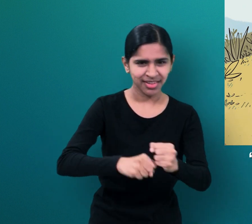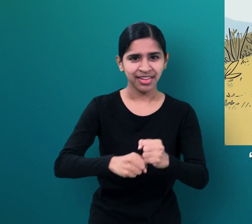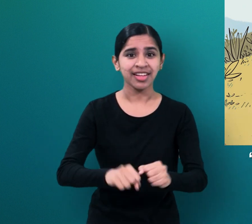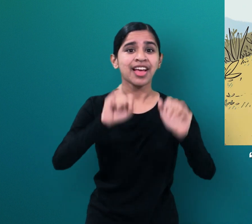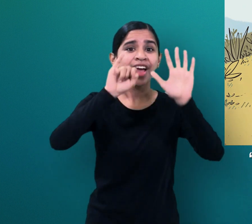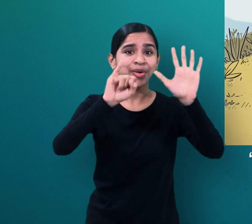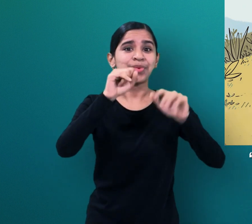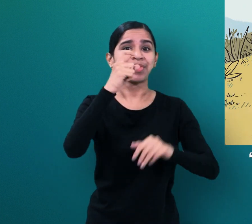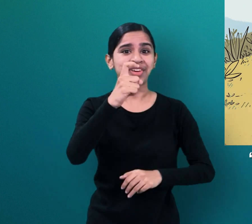you're found.